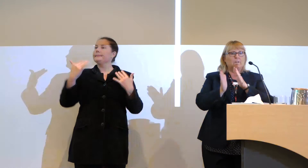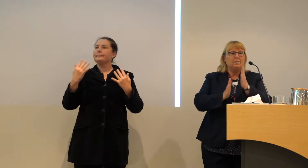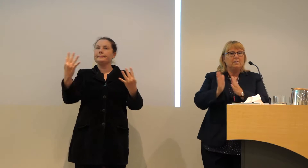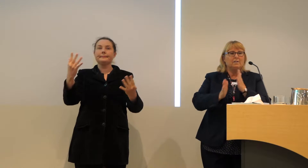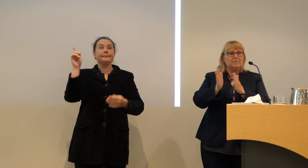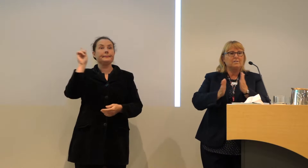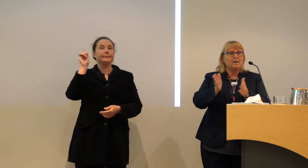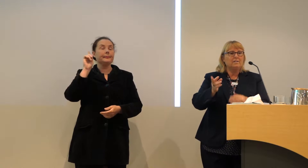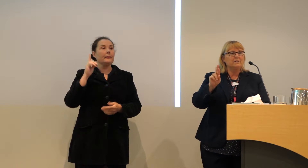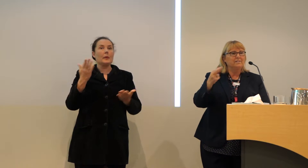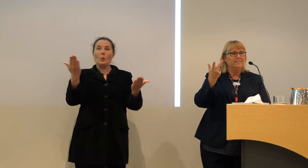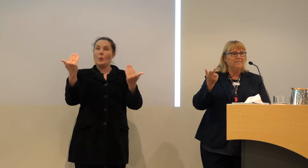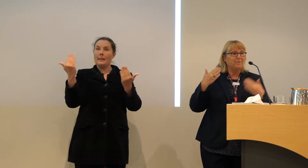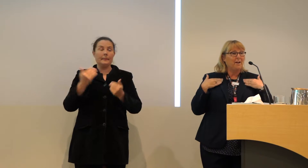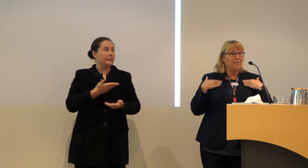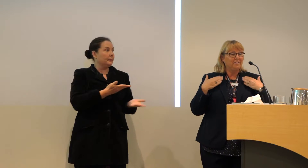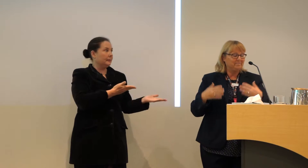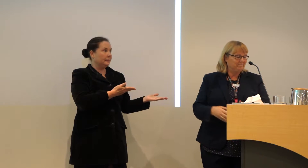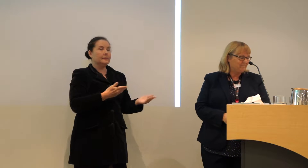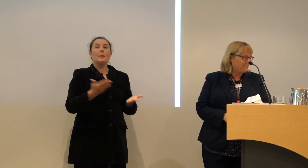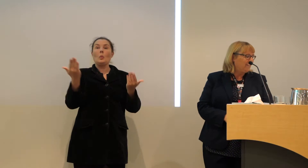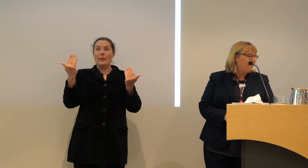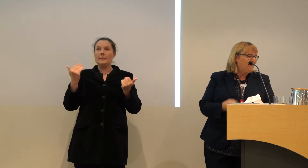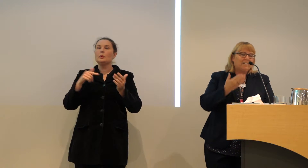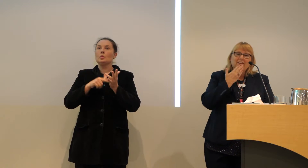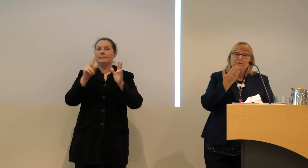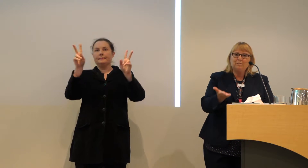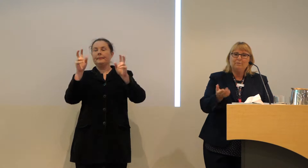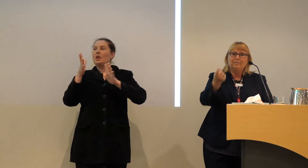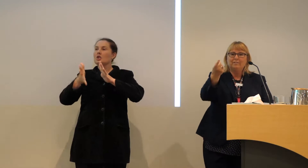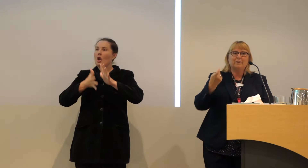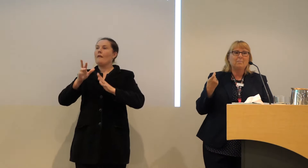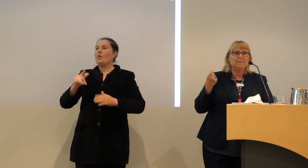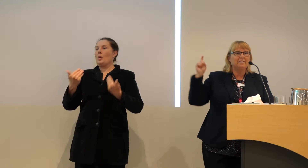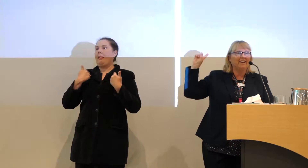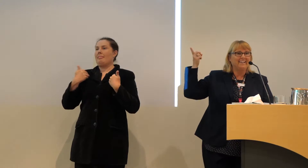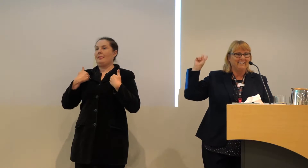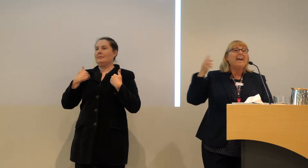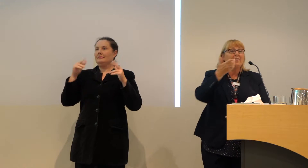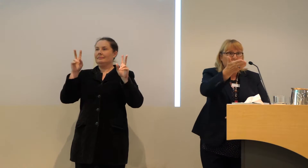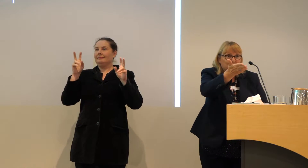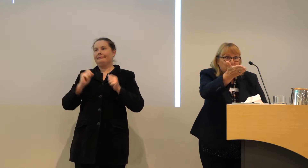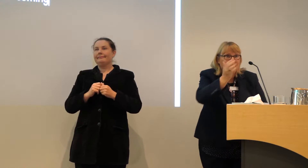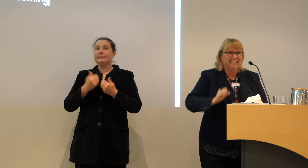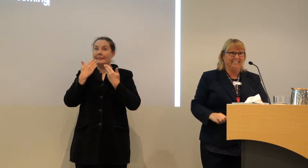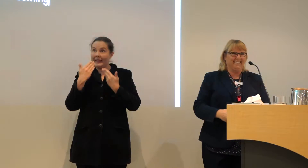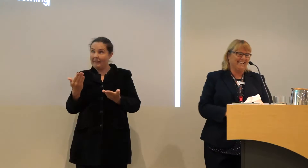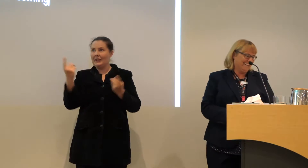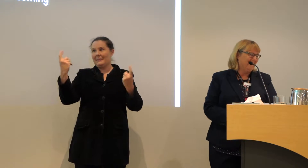Welcome to Signs for Health. Thank you for coming today, and thank